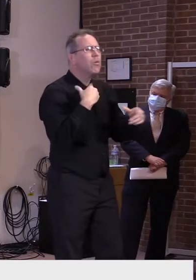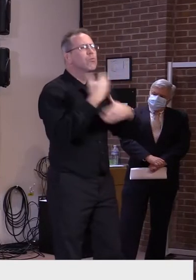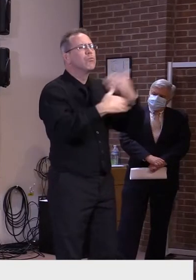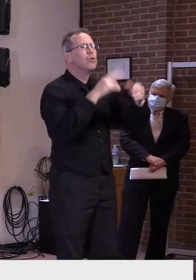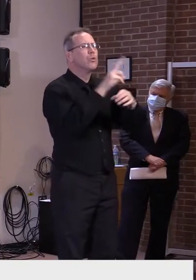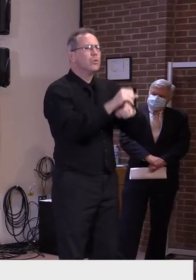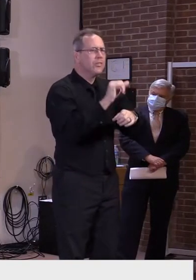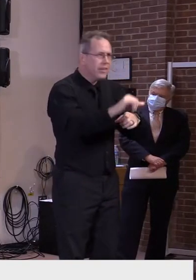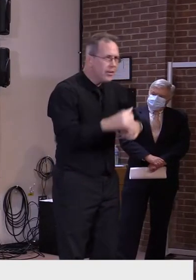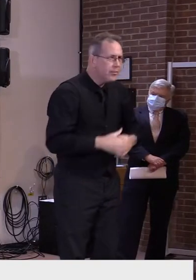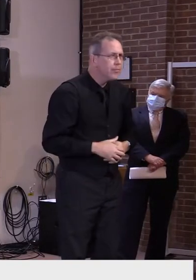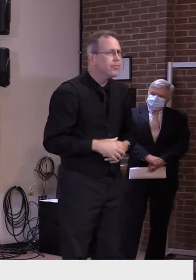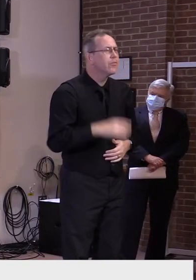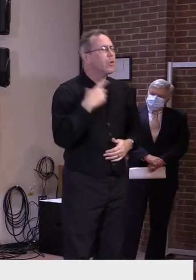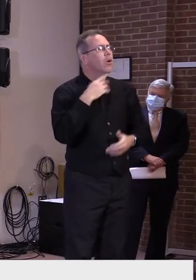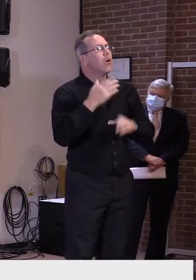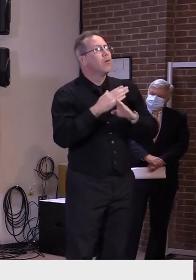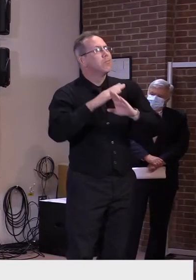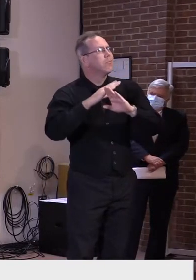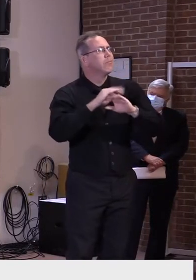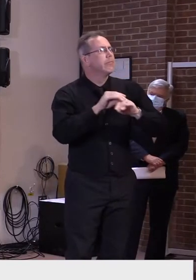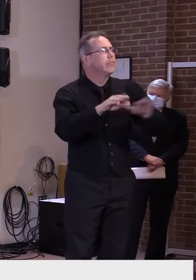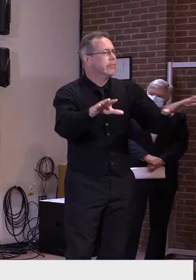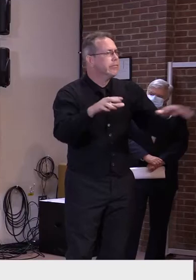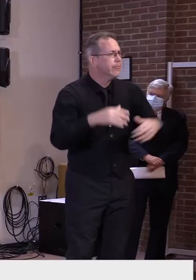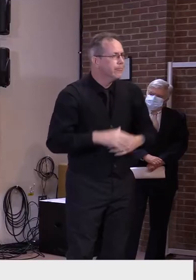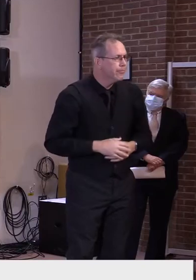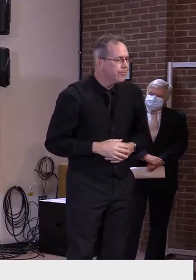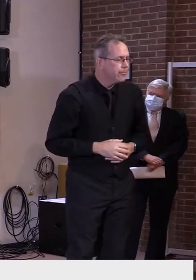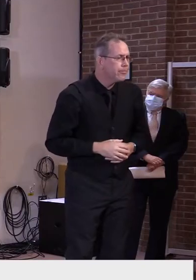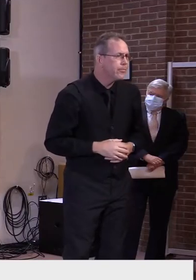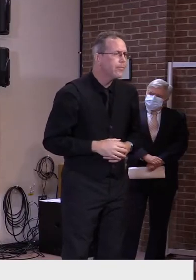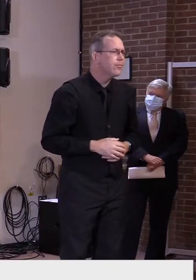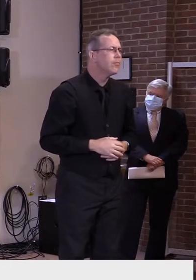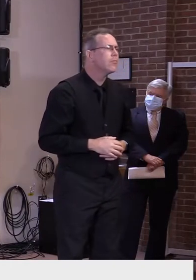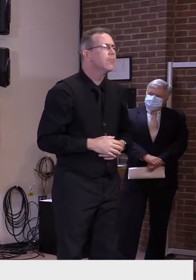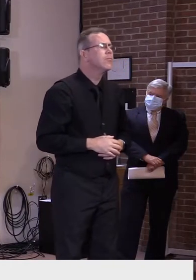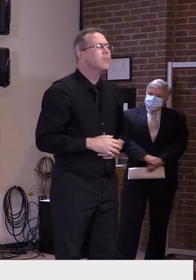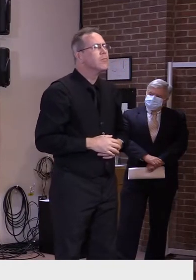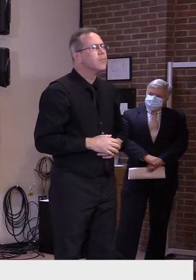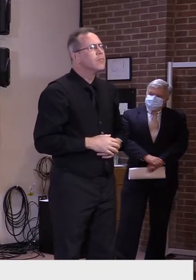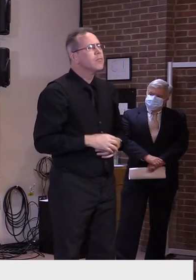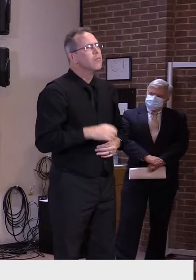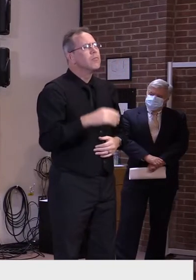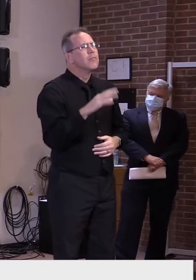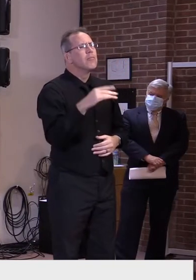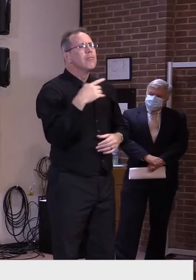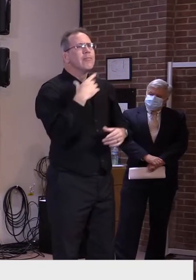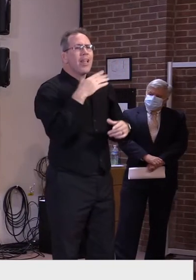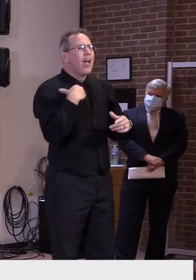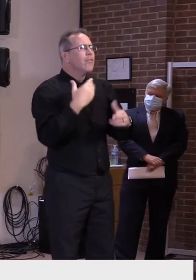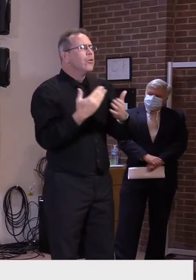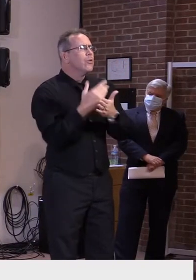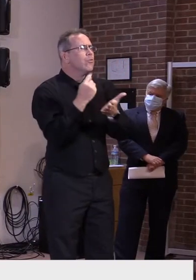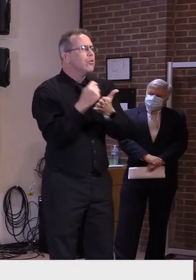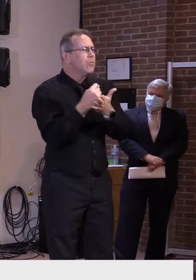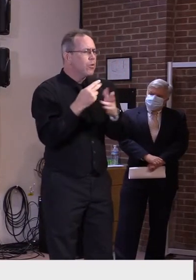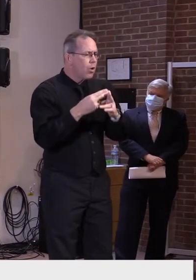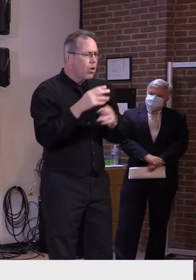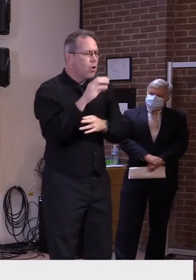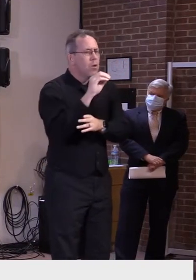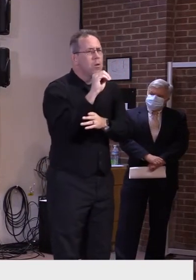also working to increase access to treatments like monoclonal antibodies to help further limit